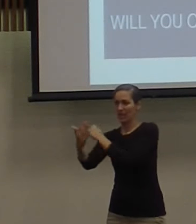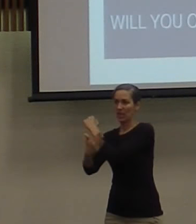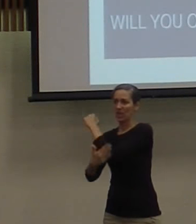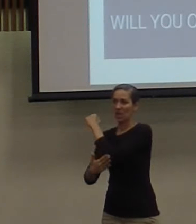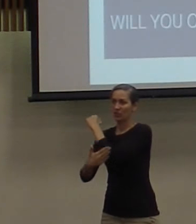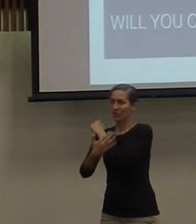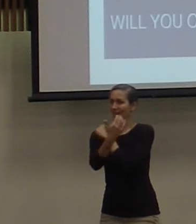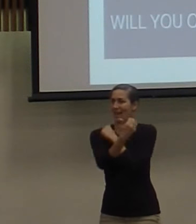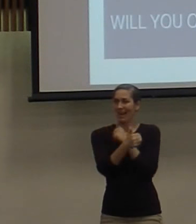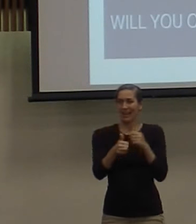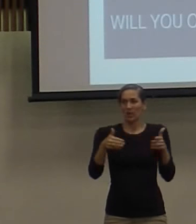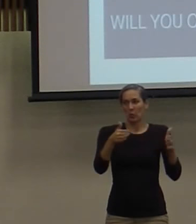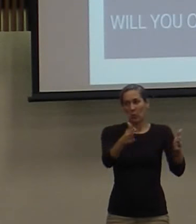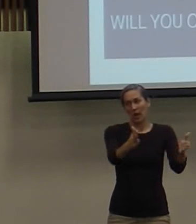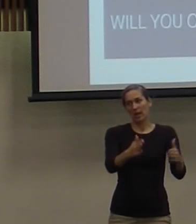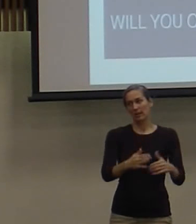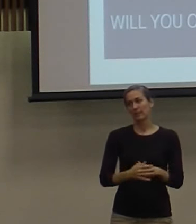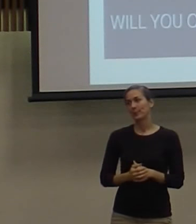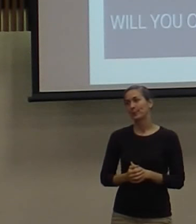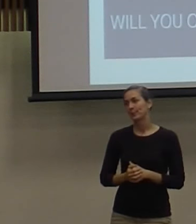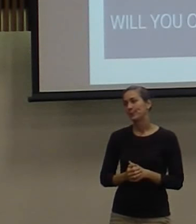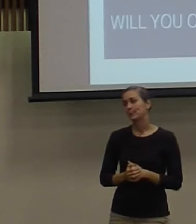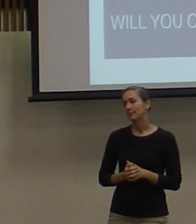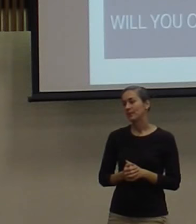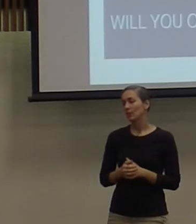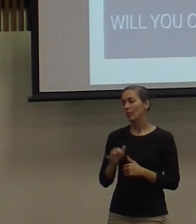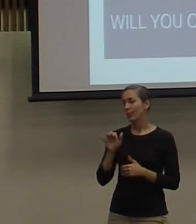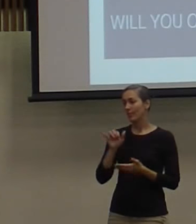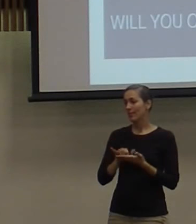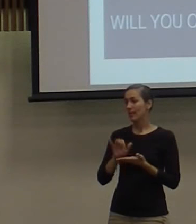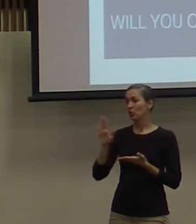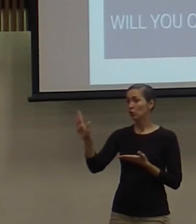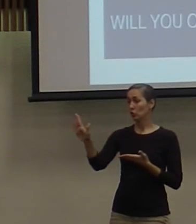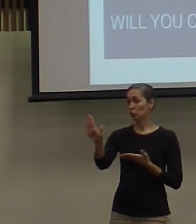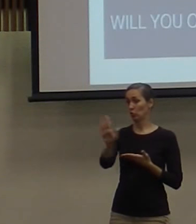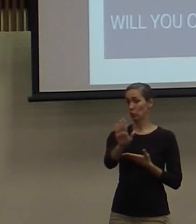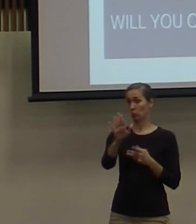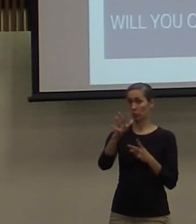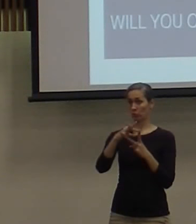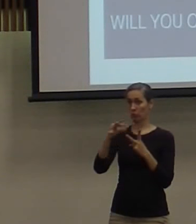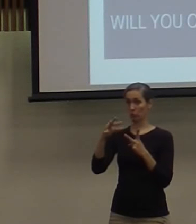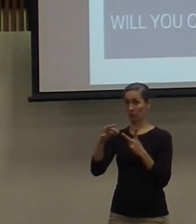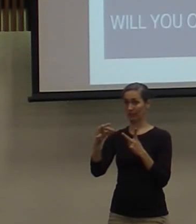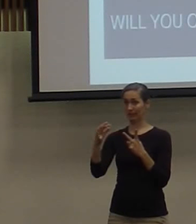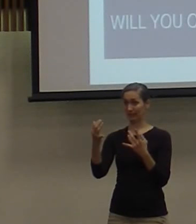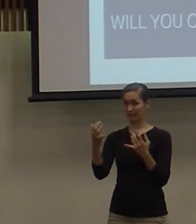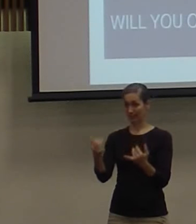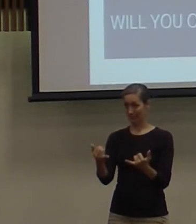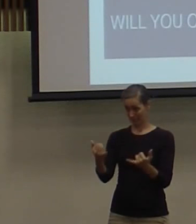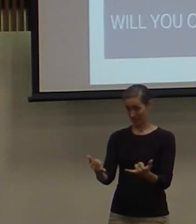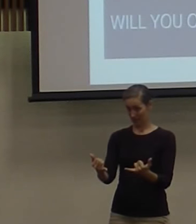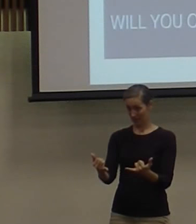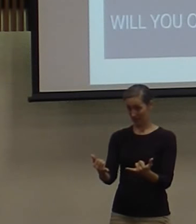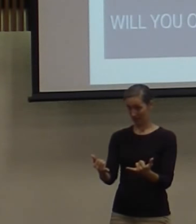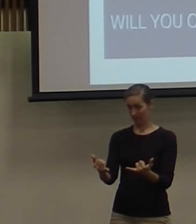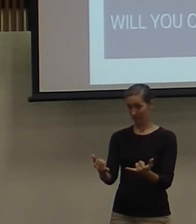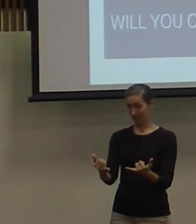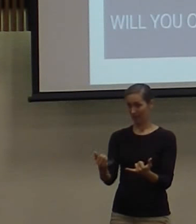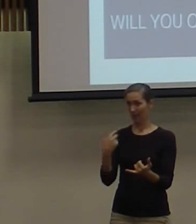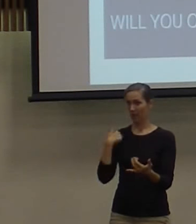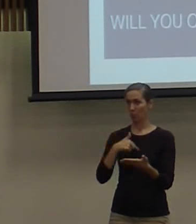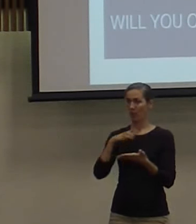are Christian right now. So that is the choice for you to make today. And that is the thing that we learn from the